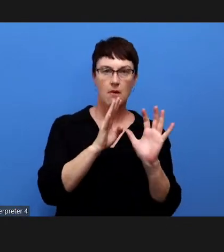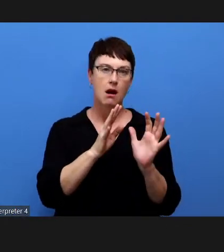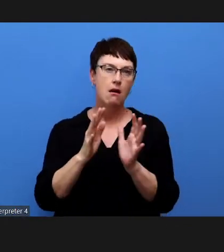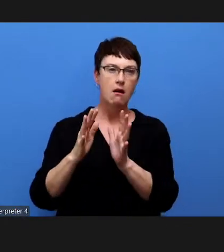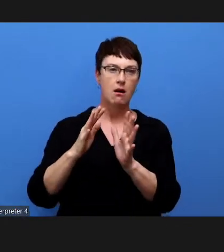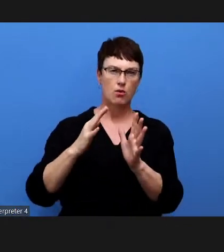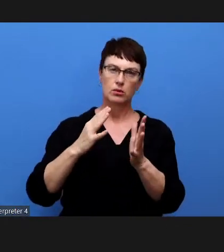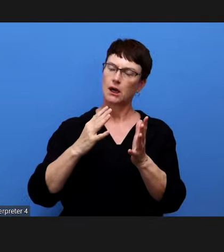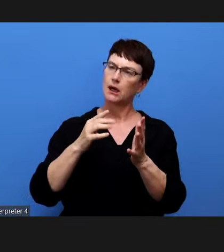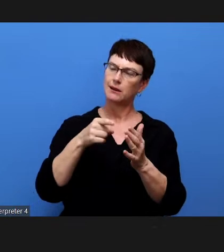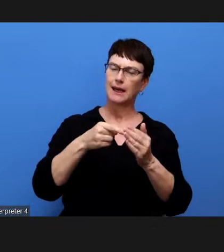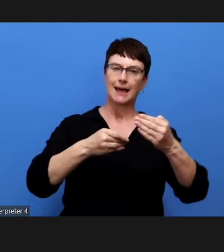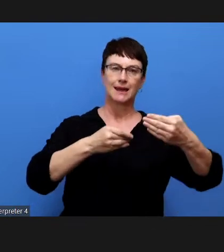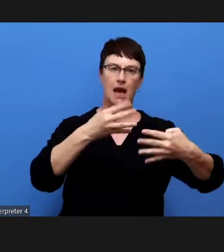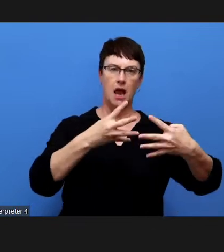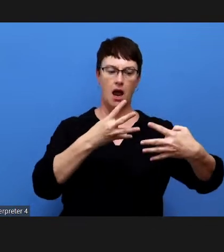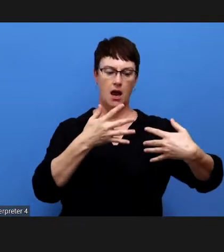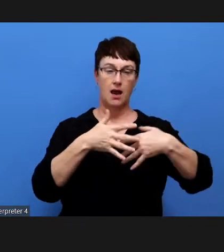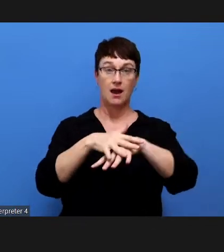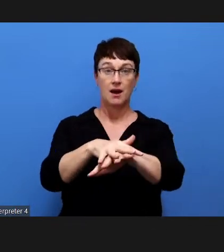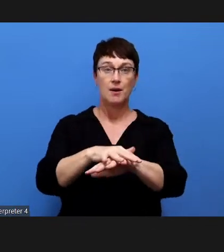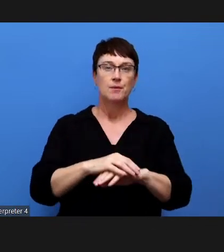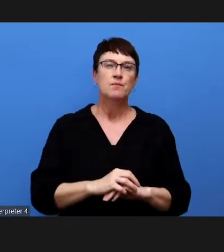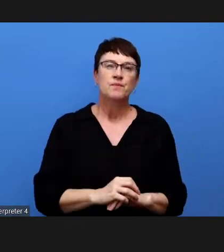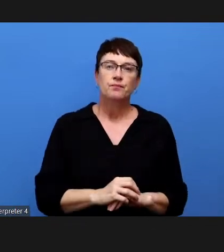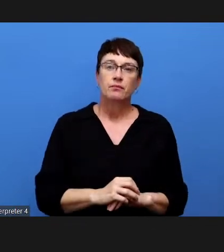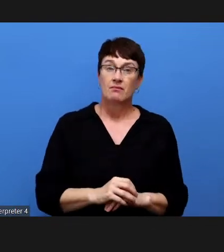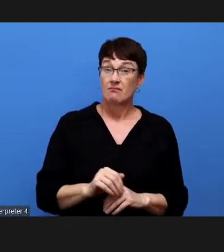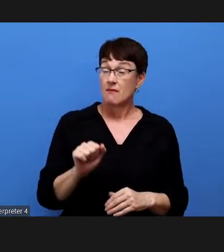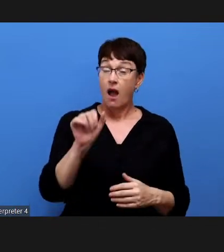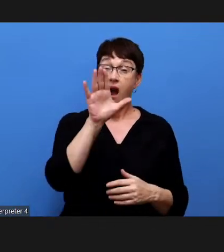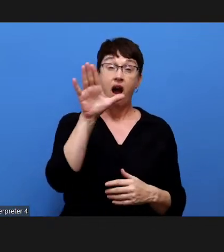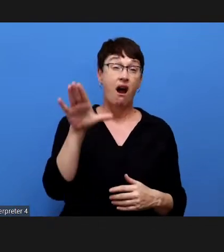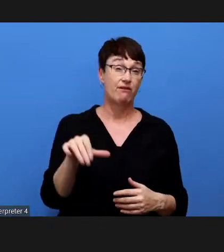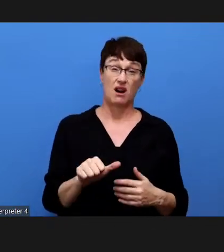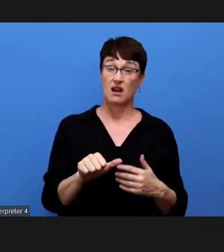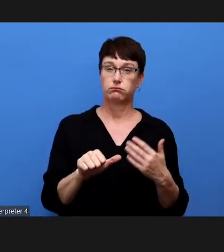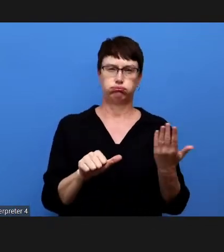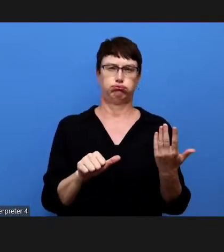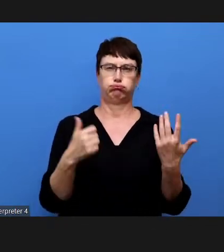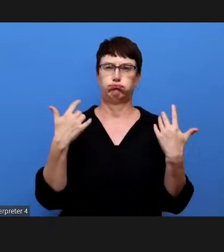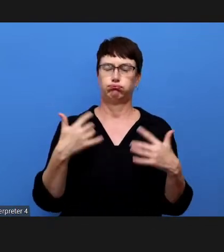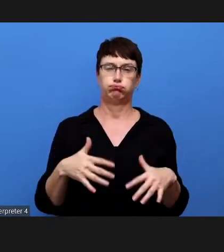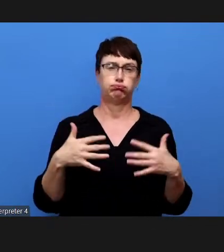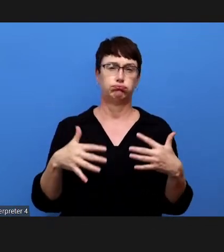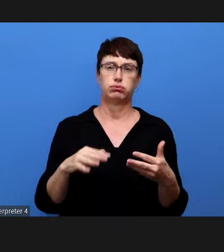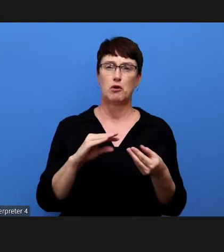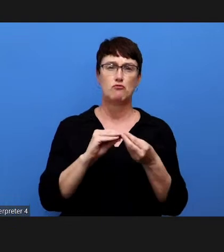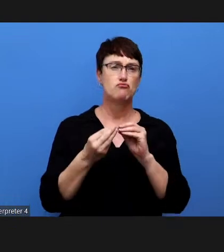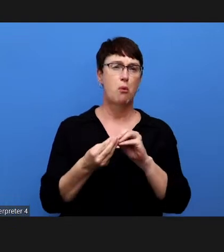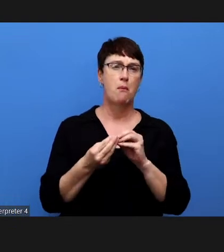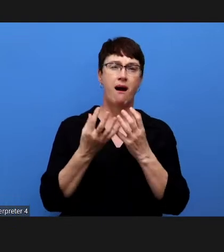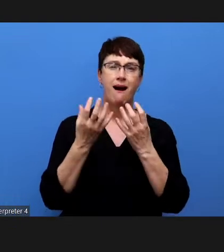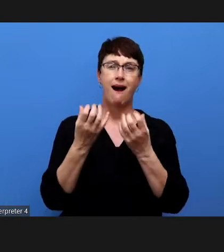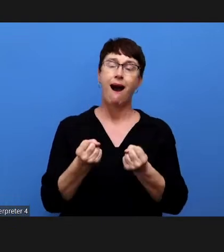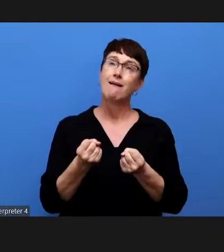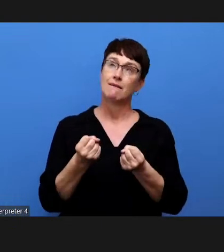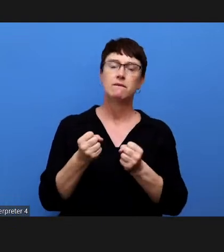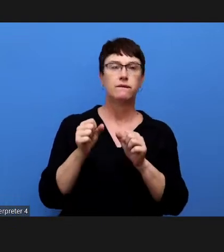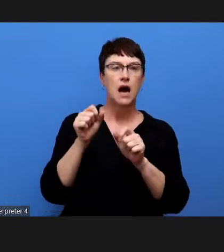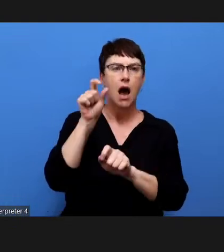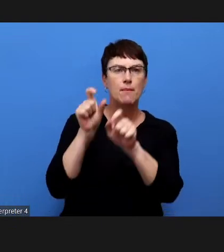compared to India, for example, where we have more than 100, China more than 400, and more